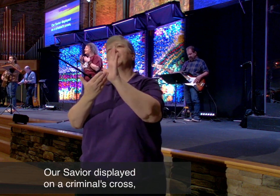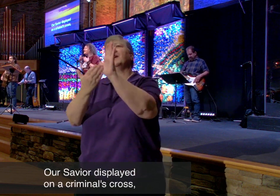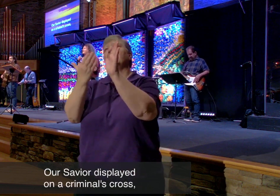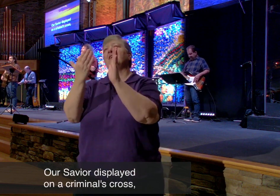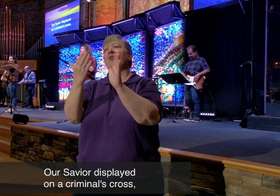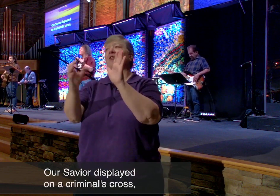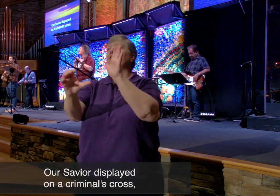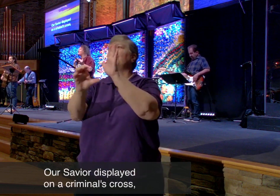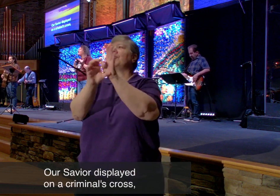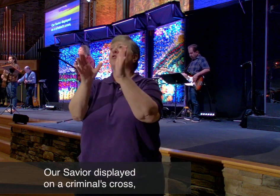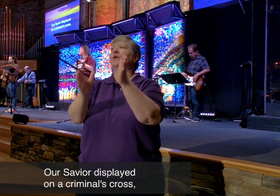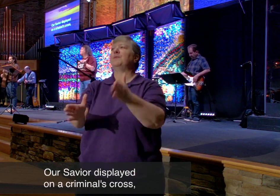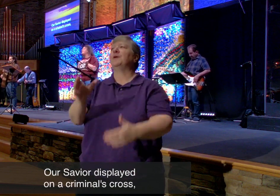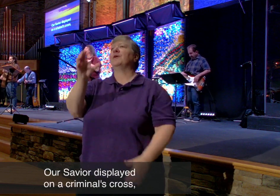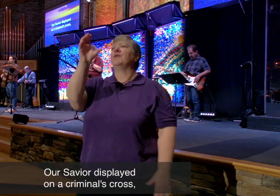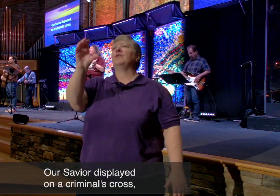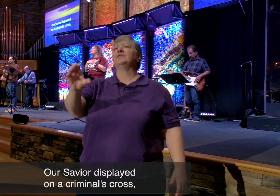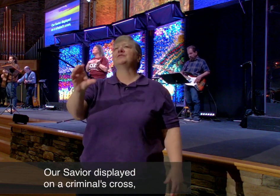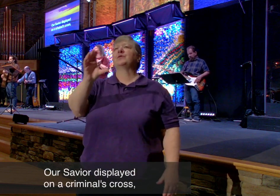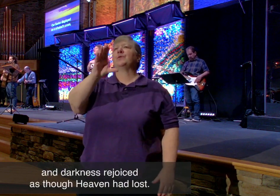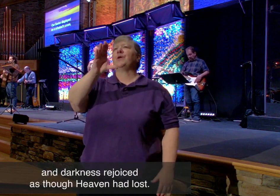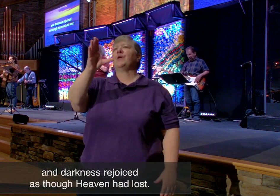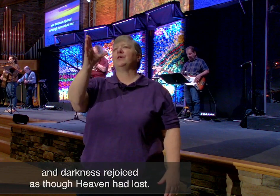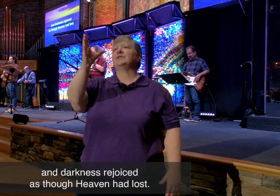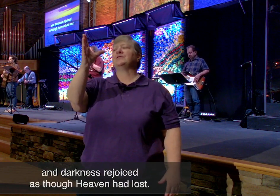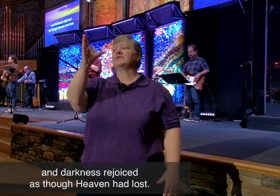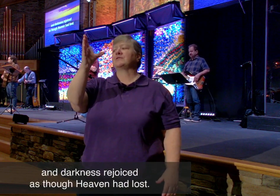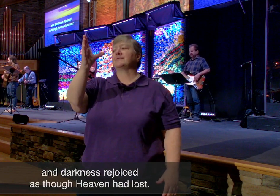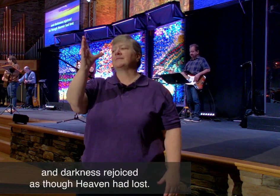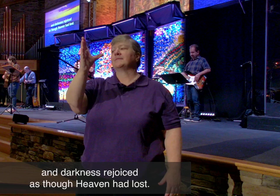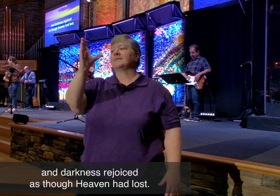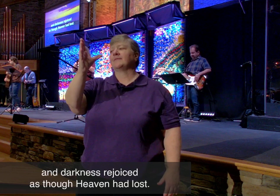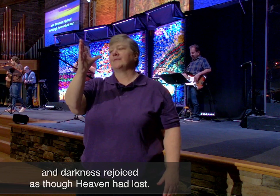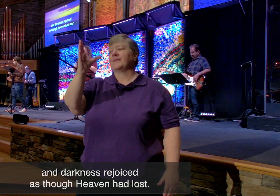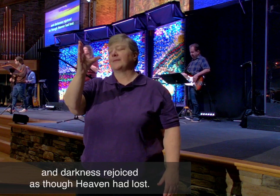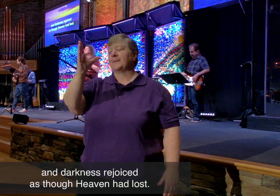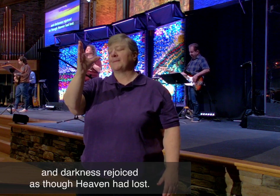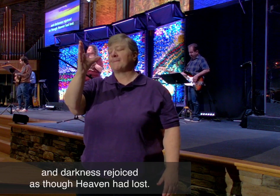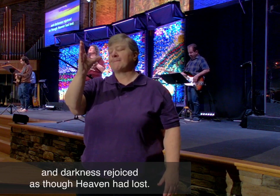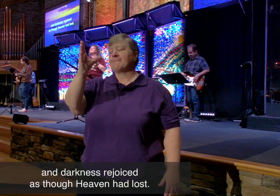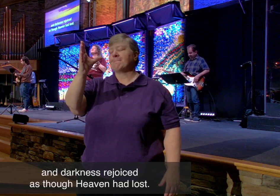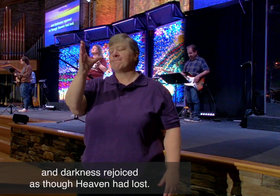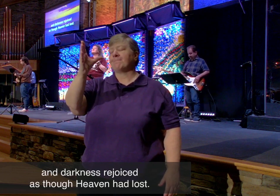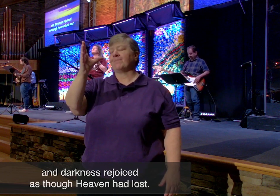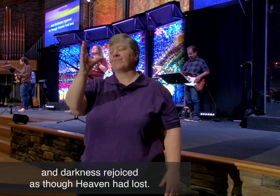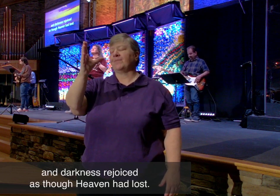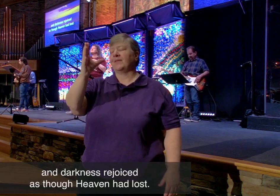our Savior displayed on a criminal's cross.